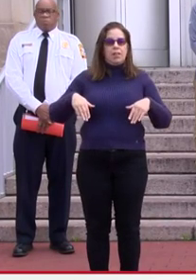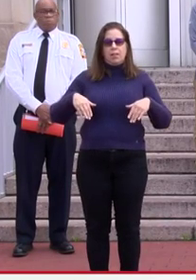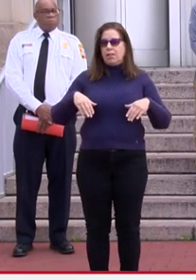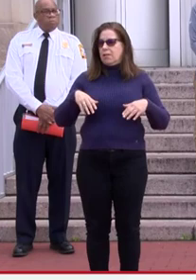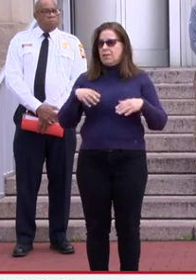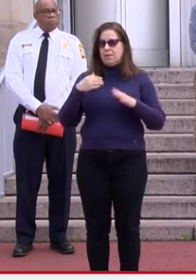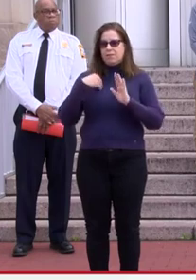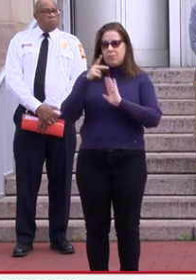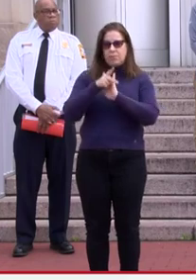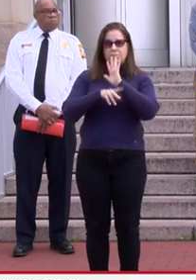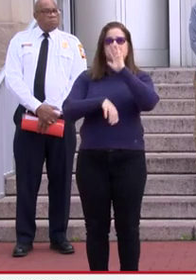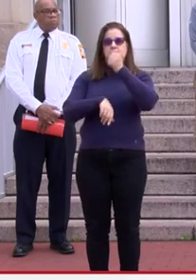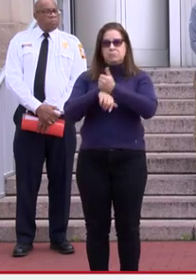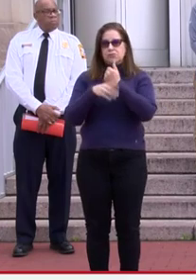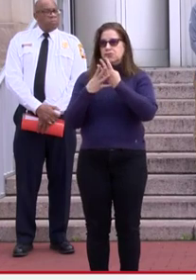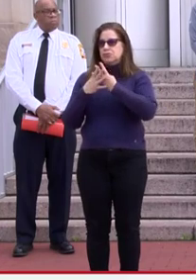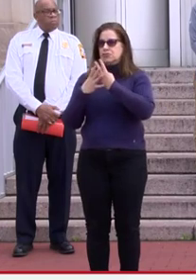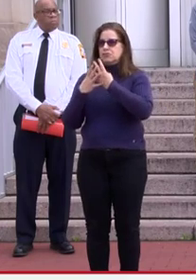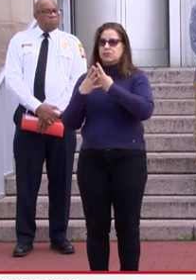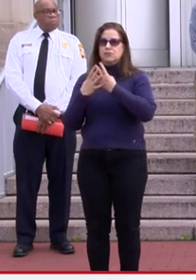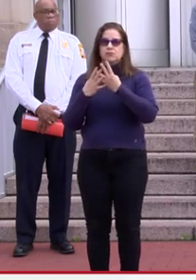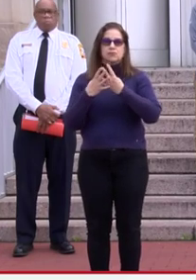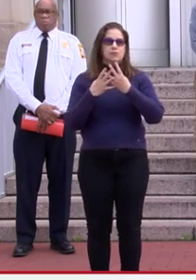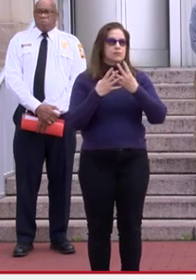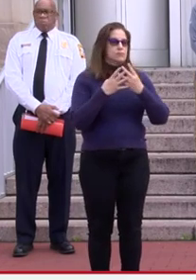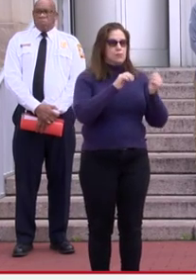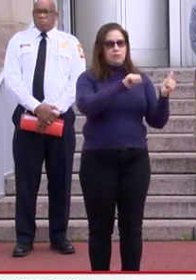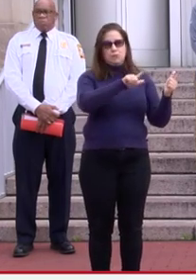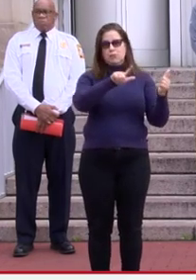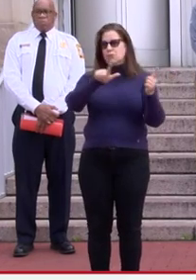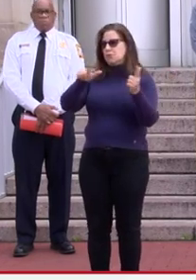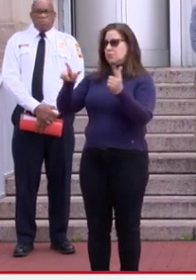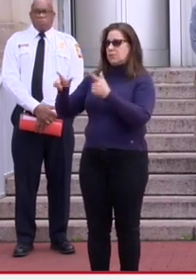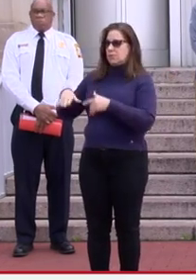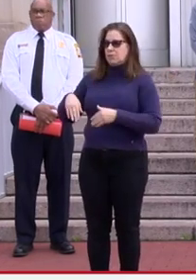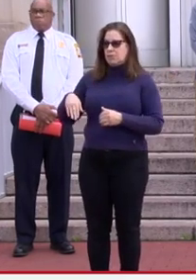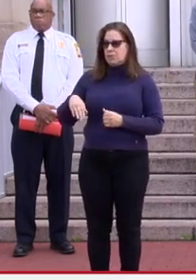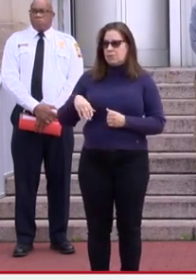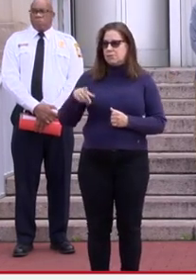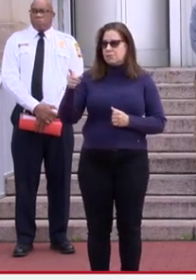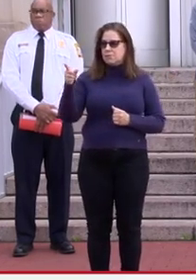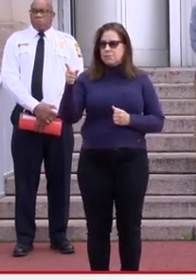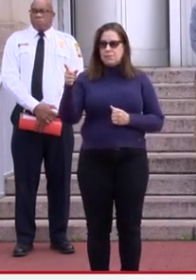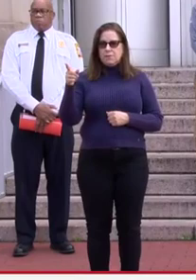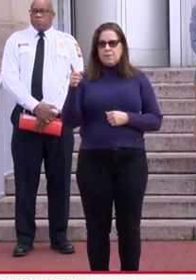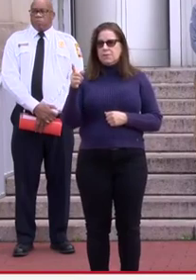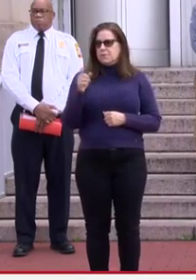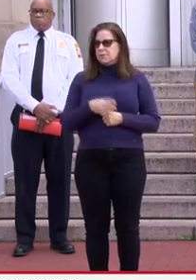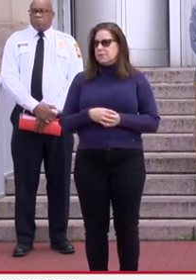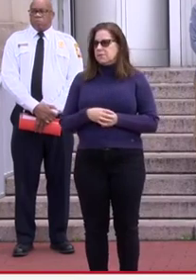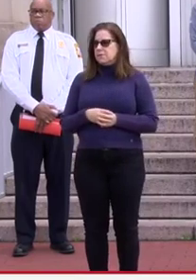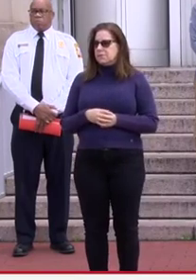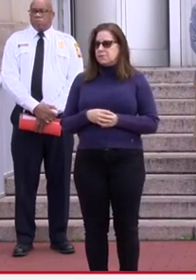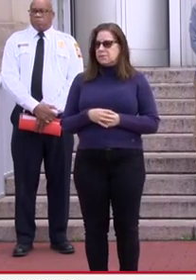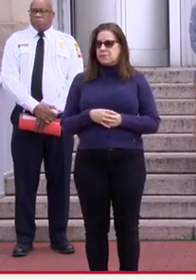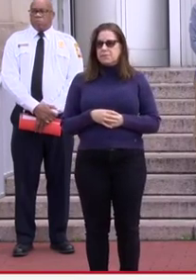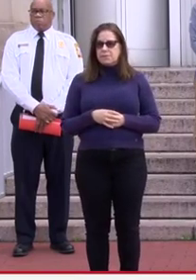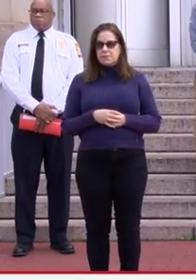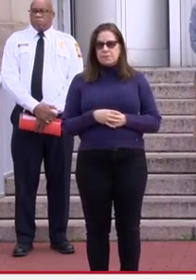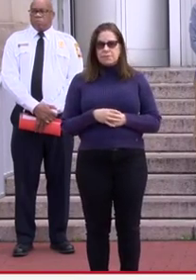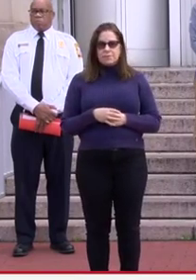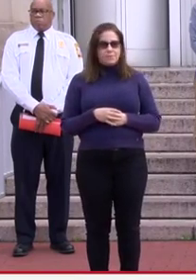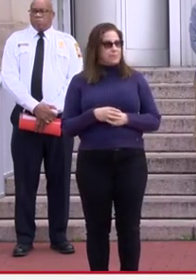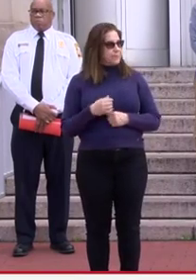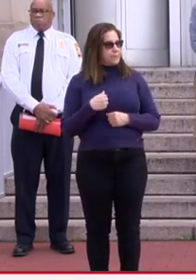member of the community, regardless of their risk category. Question? Yep, go ahead. Yeah. Okay, and following up on that